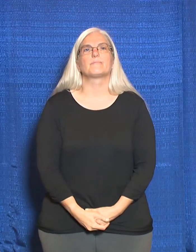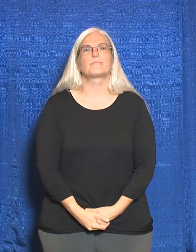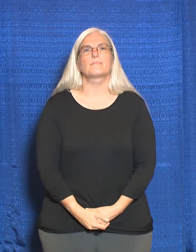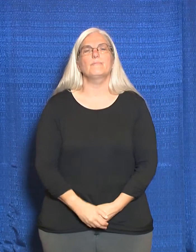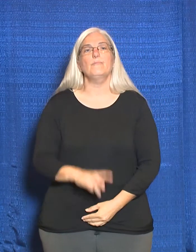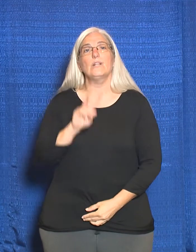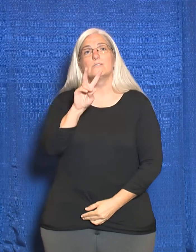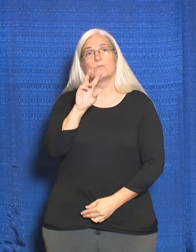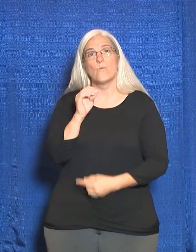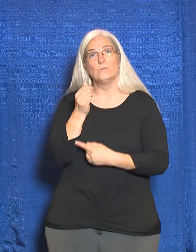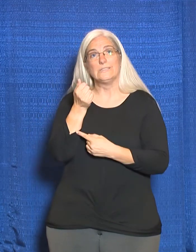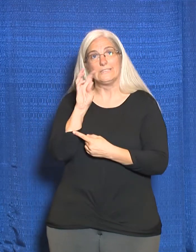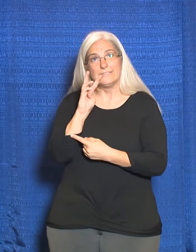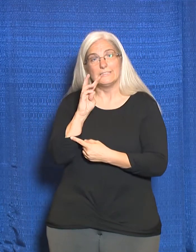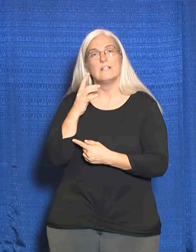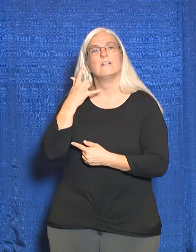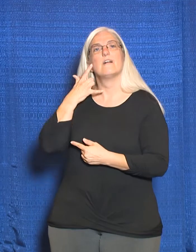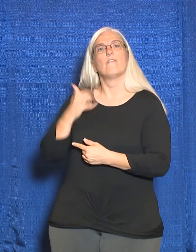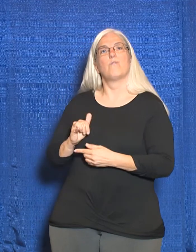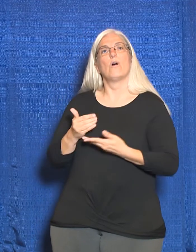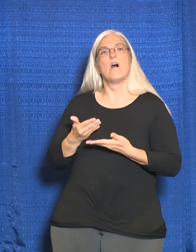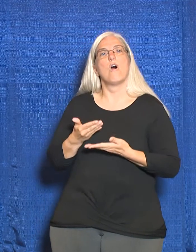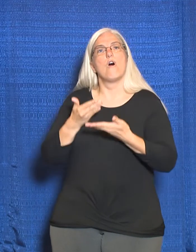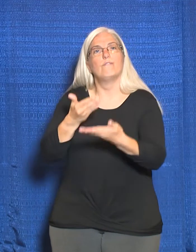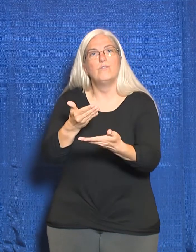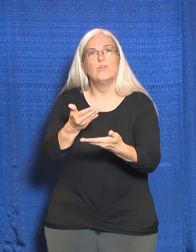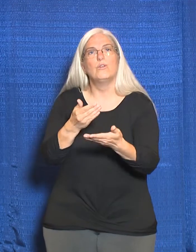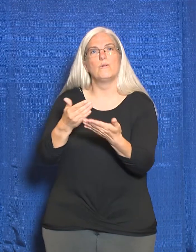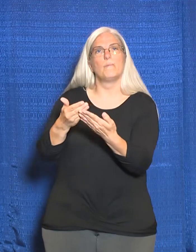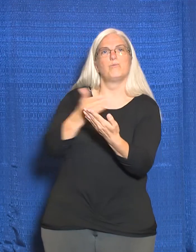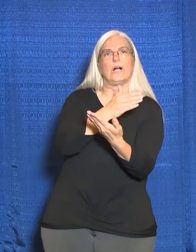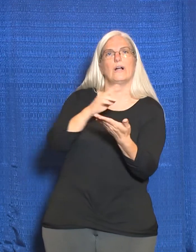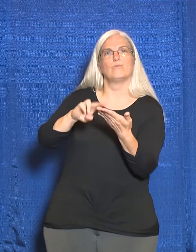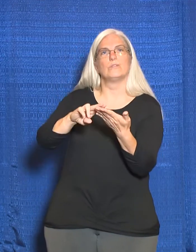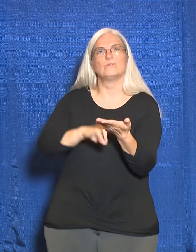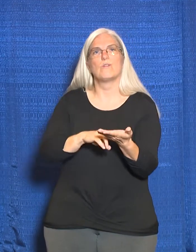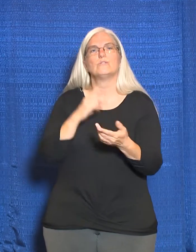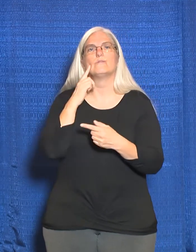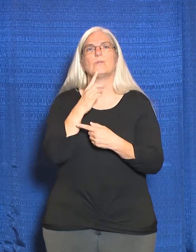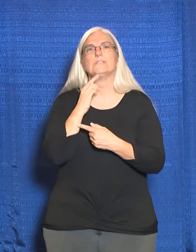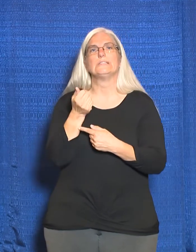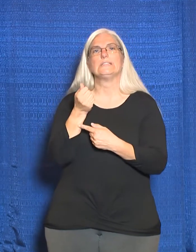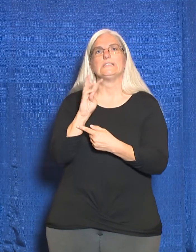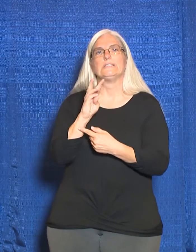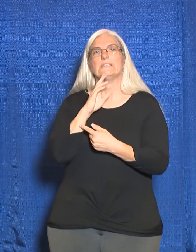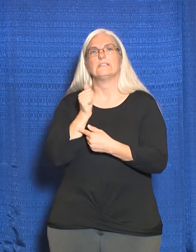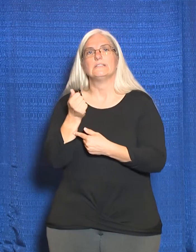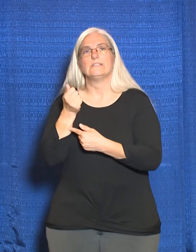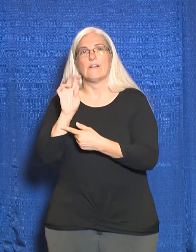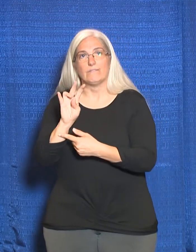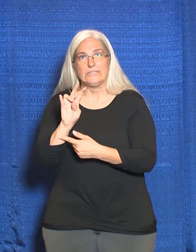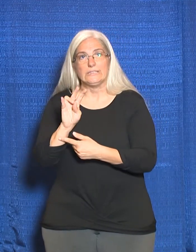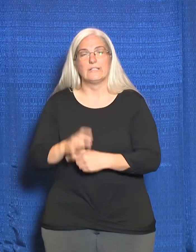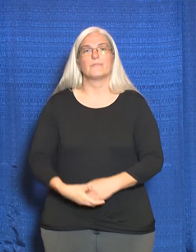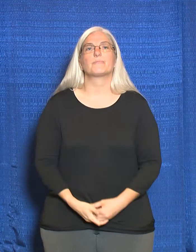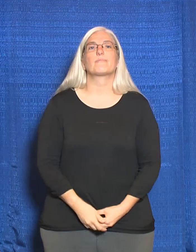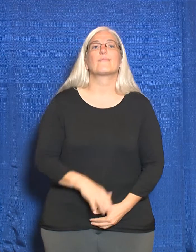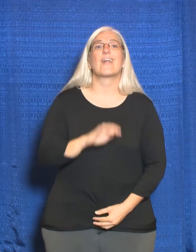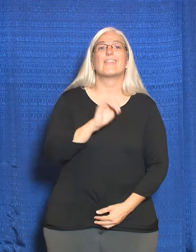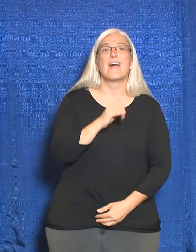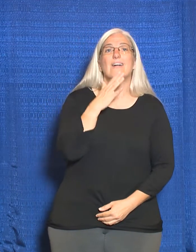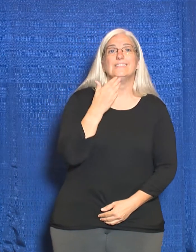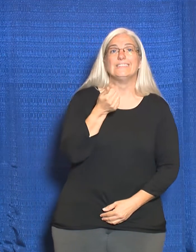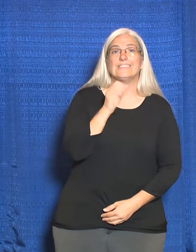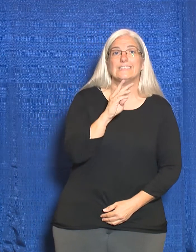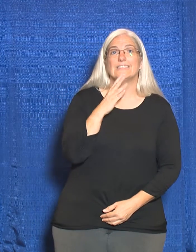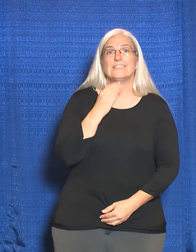In 2016, California began offering voter pre-registration for 16 and 17-year-olds.